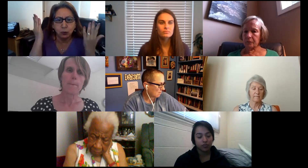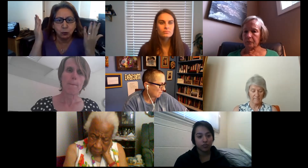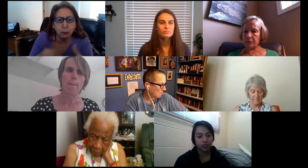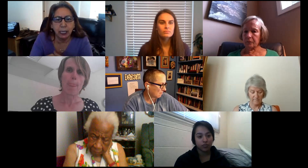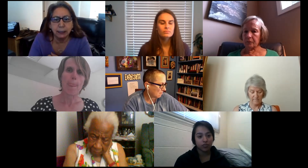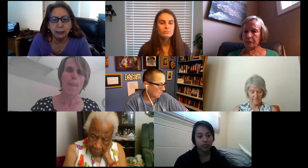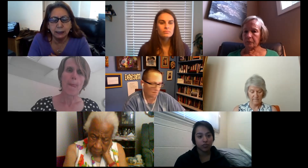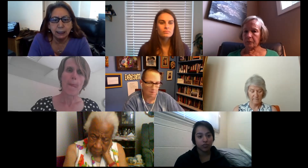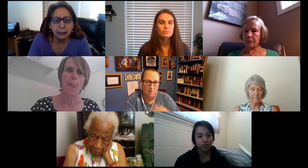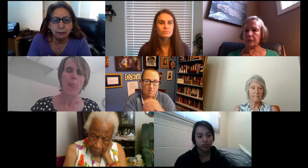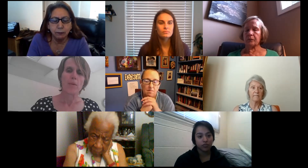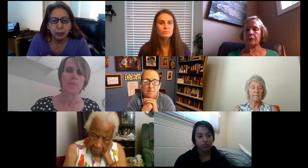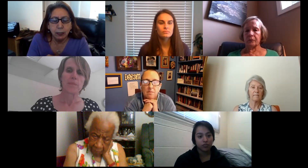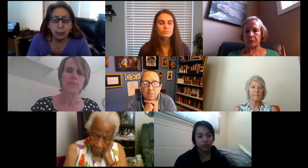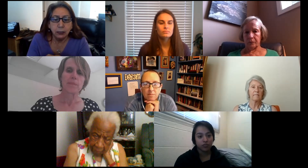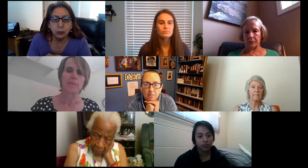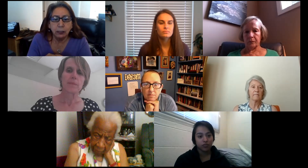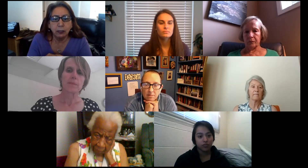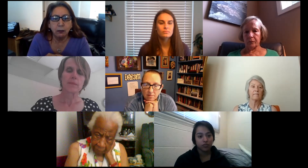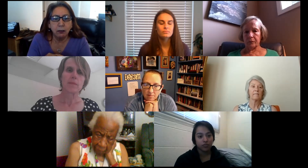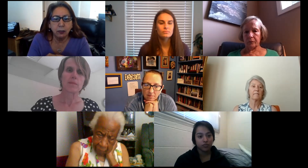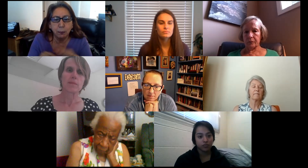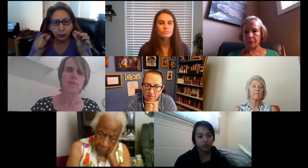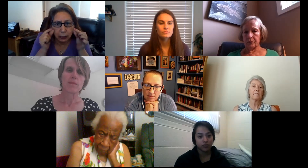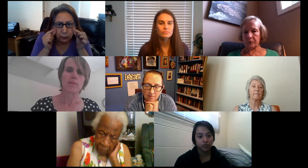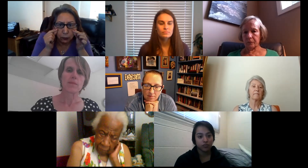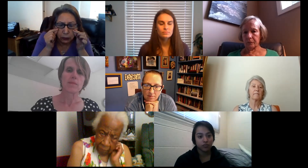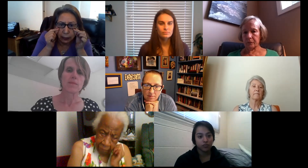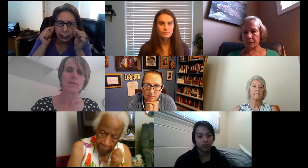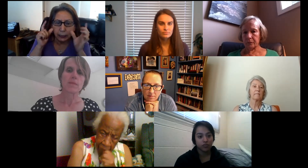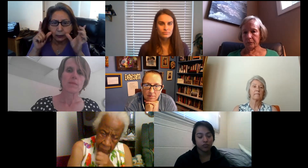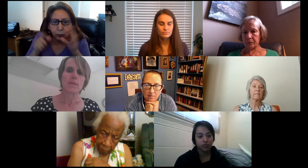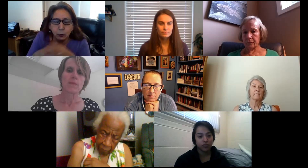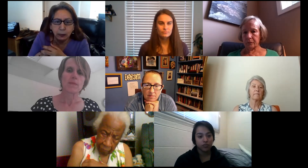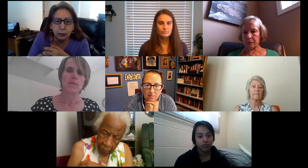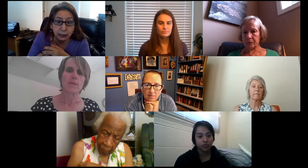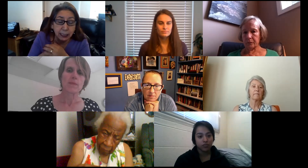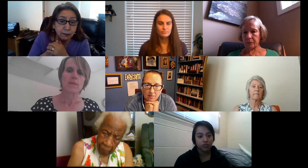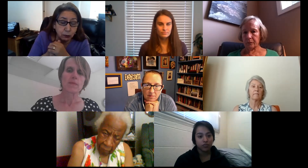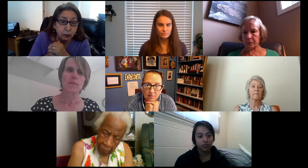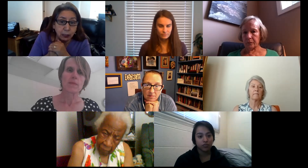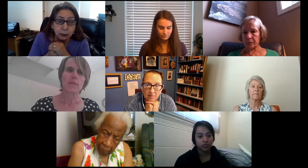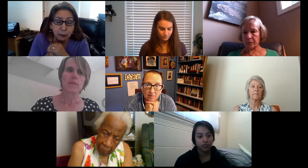prescribe her glasses and that's it. So I thought, oh, they're probably gonna give her those thick glasses or whatever, because they had given her thick ones